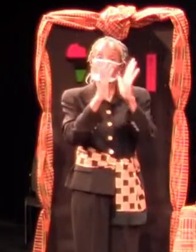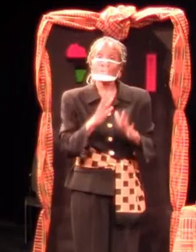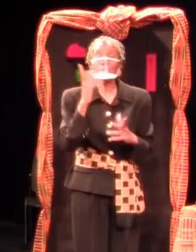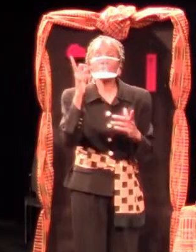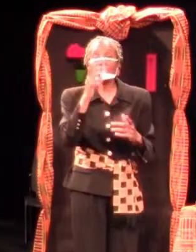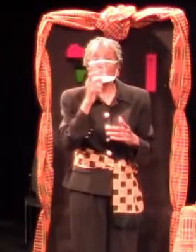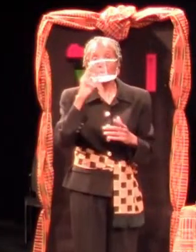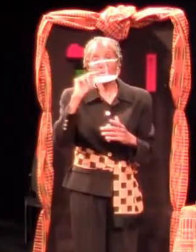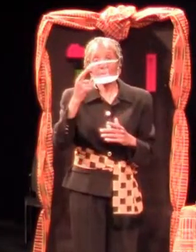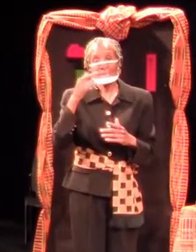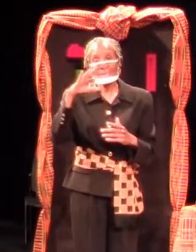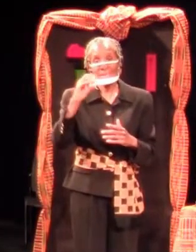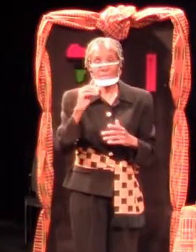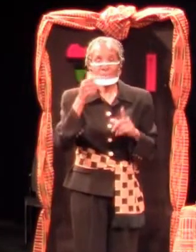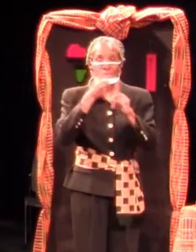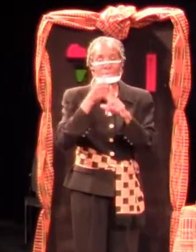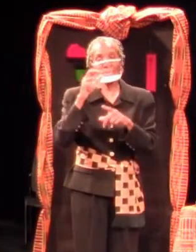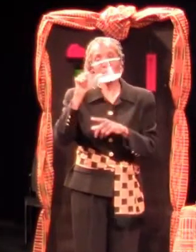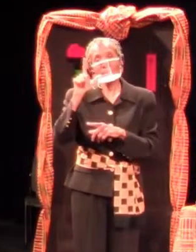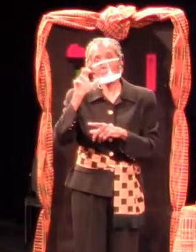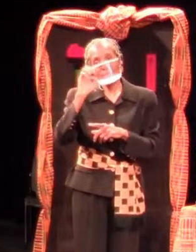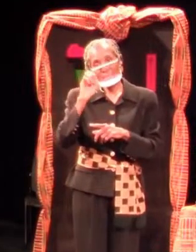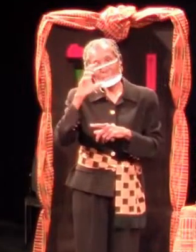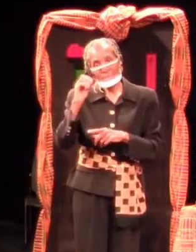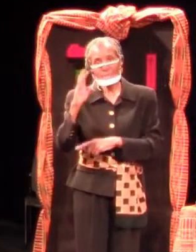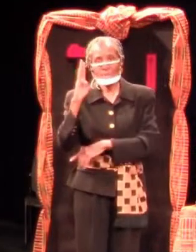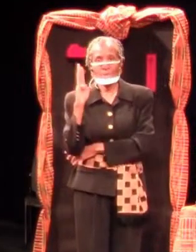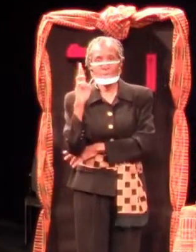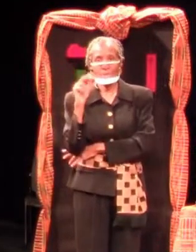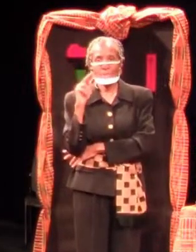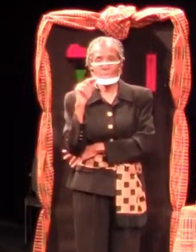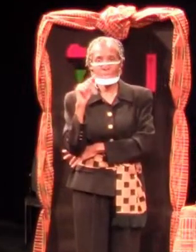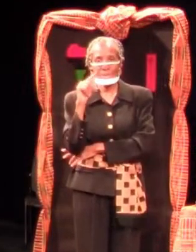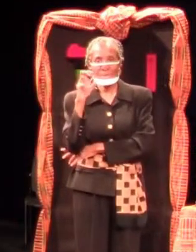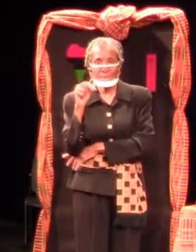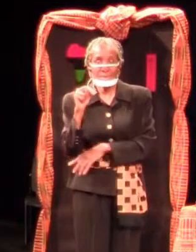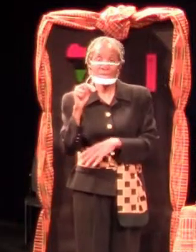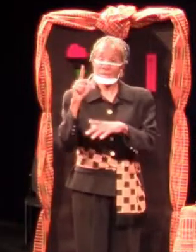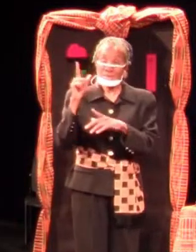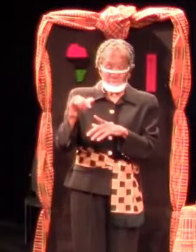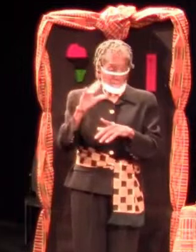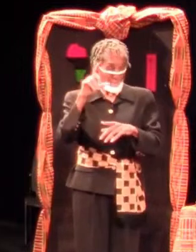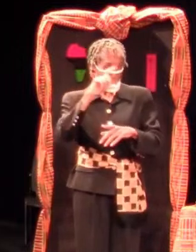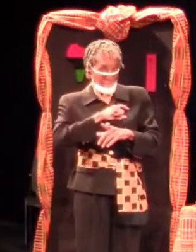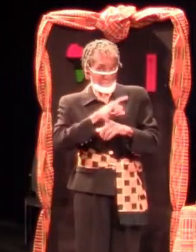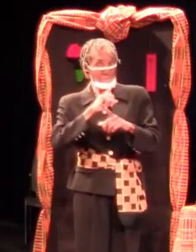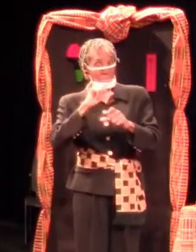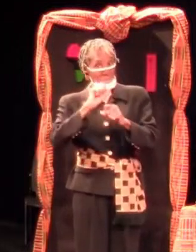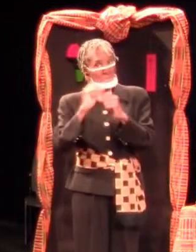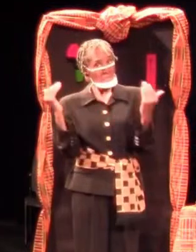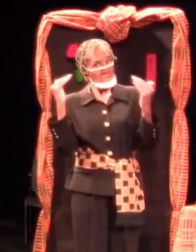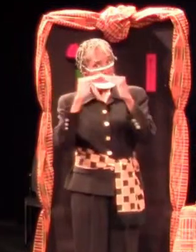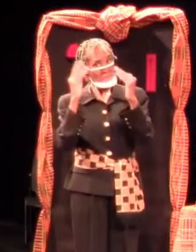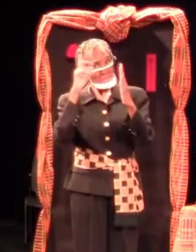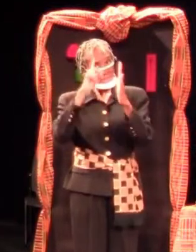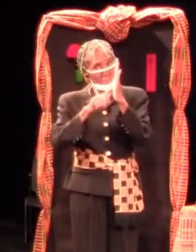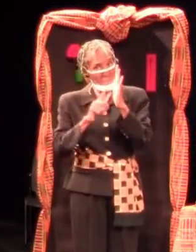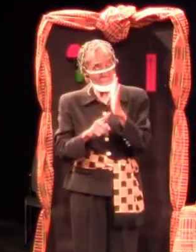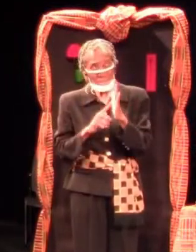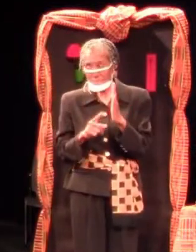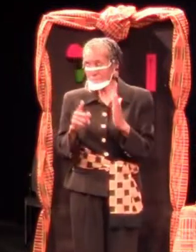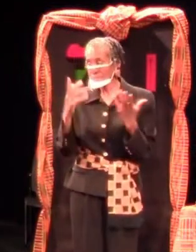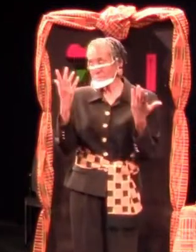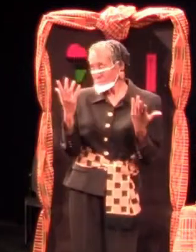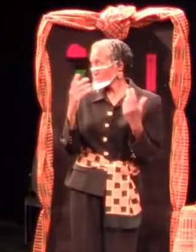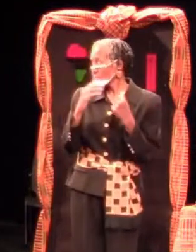is a Negro, Leo Branton. We asked him about the police claim that brutality charges are fully and fairly investigated.